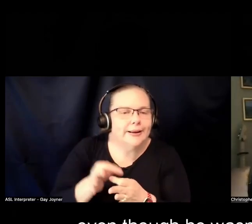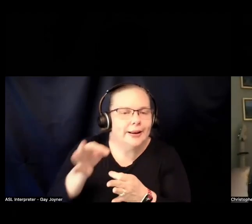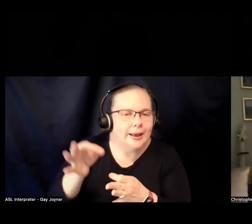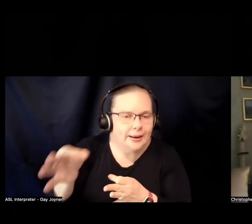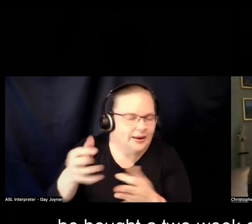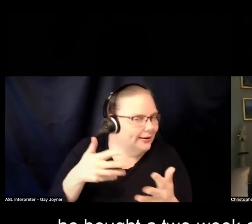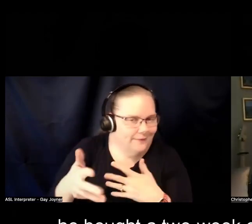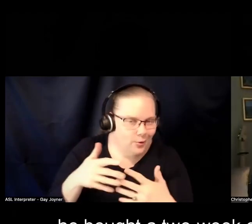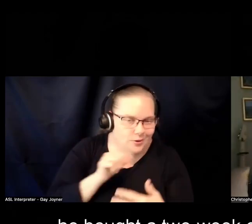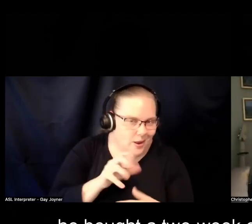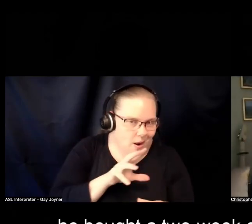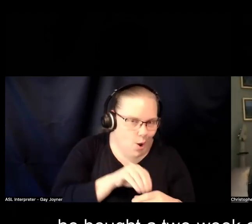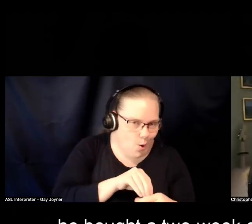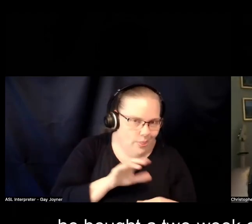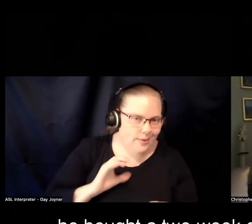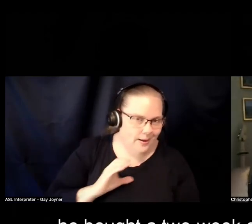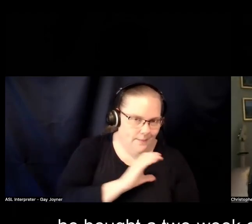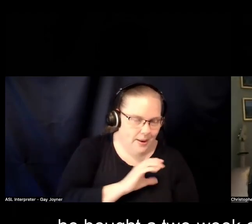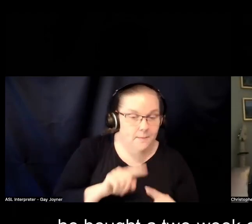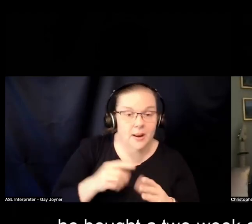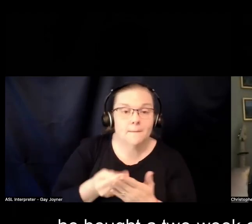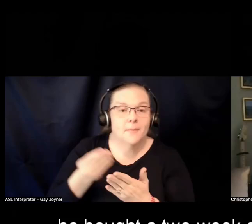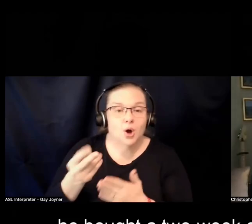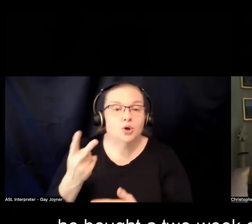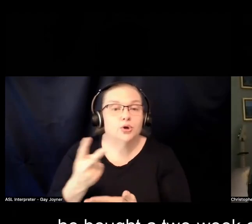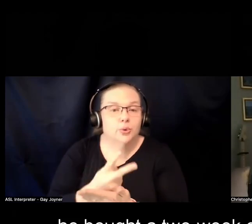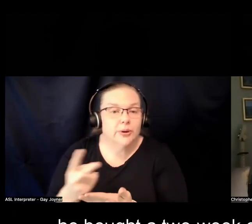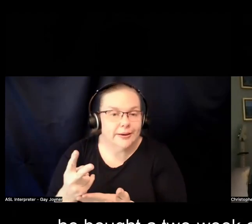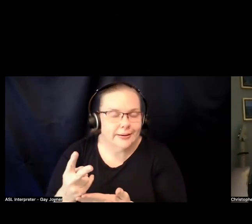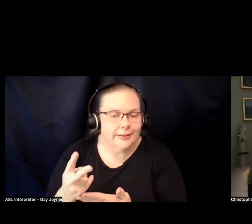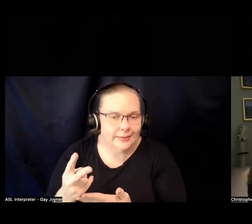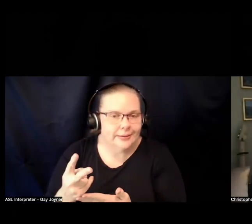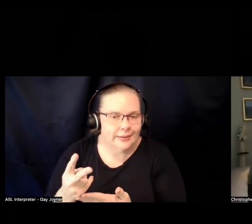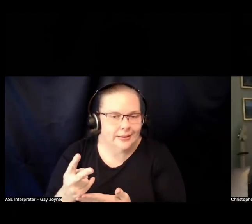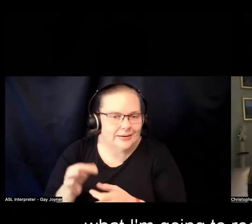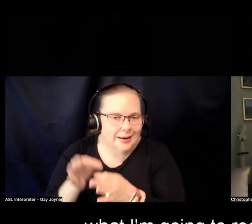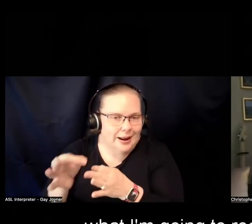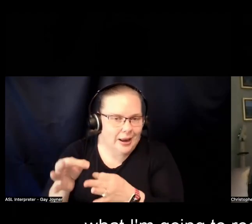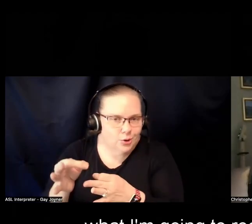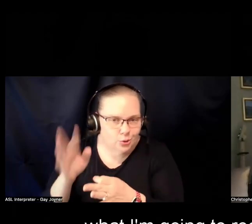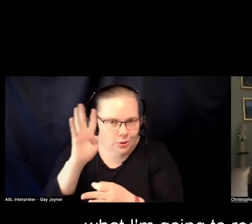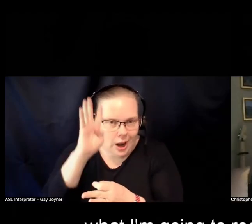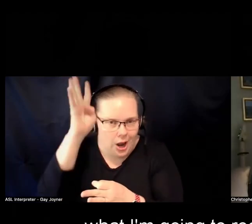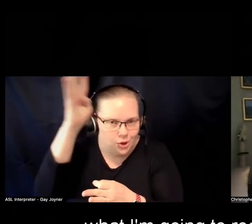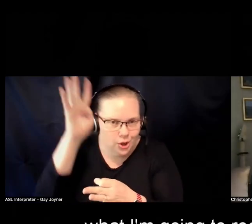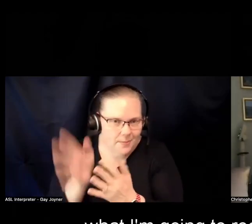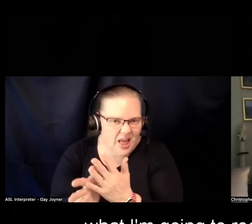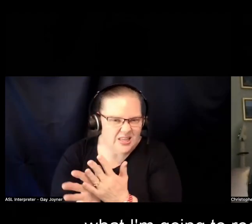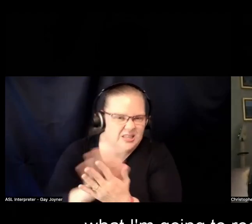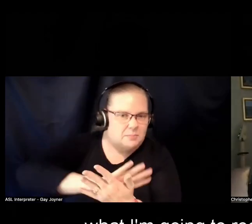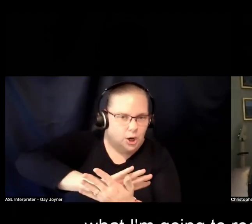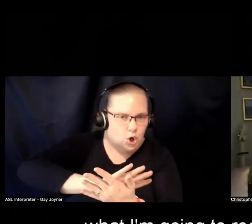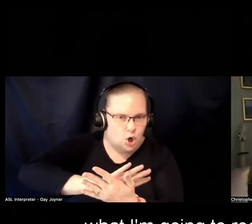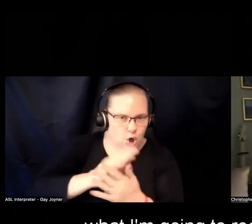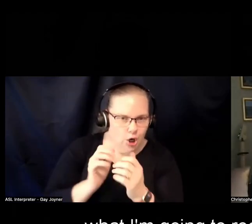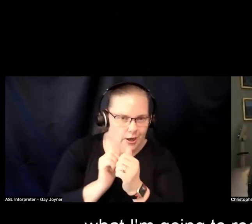Services Committee. He bought a 2-week delay to conjure up a smear campaign. And what I'm going to read for you next, just